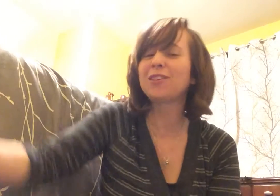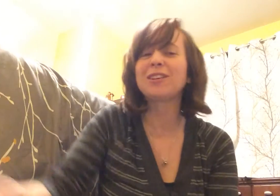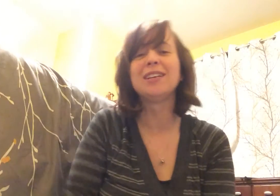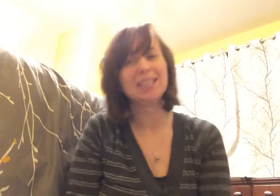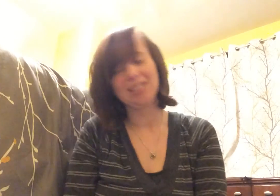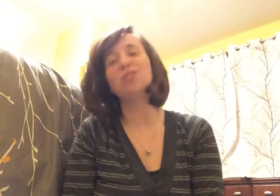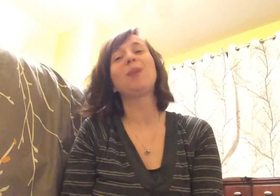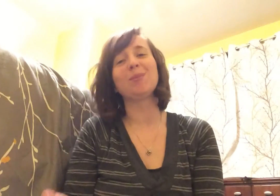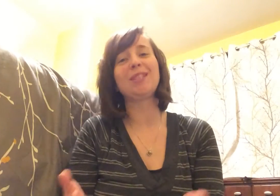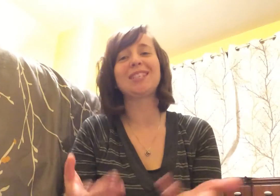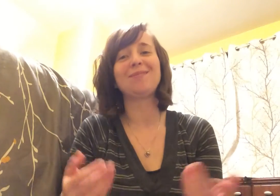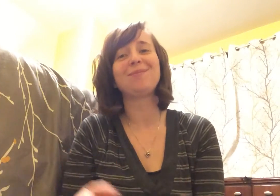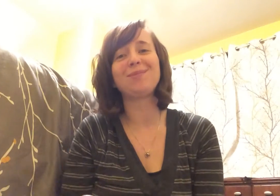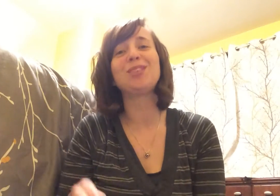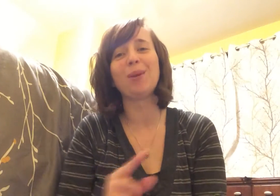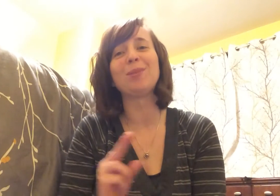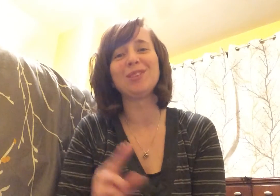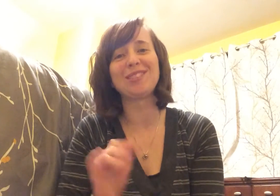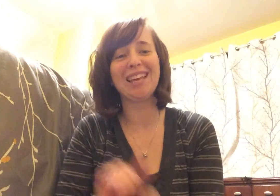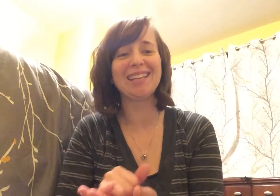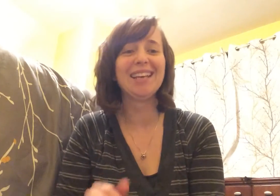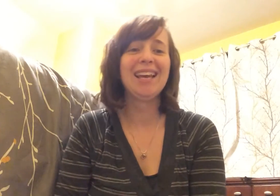grandfather, you could be able to use that.